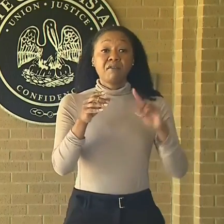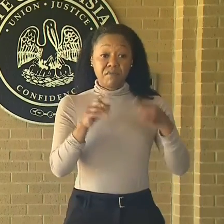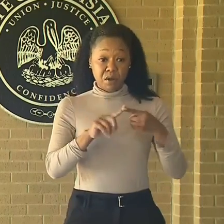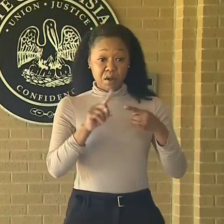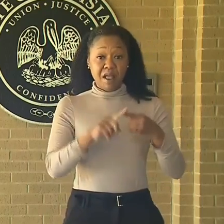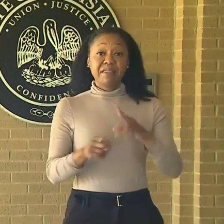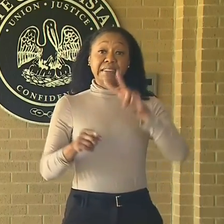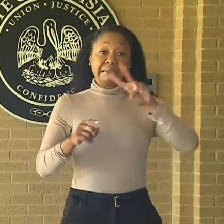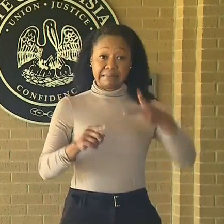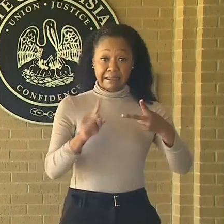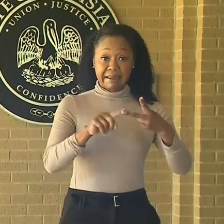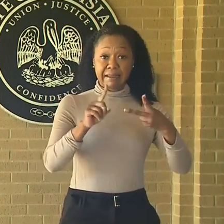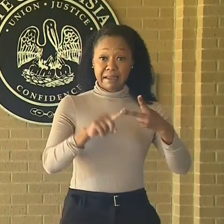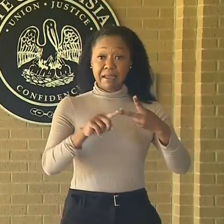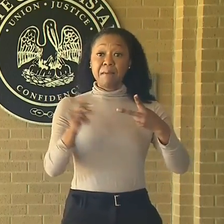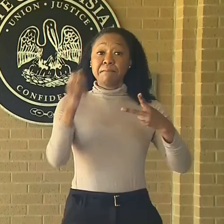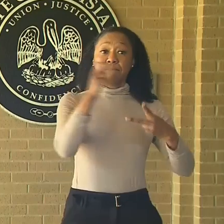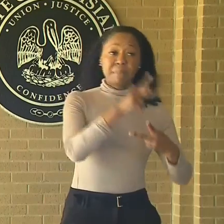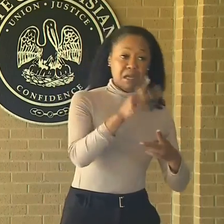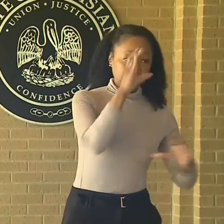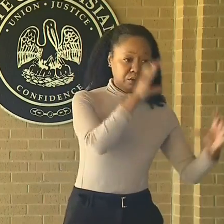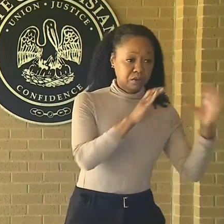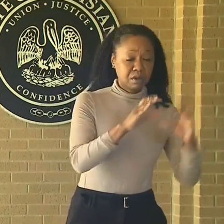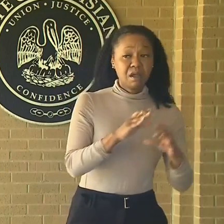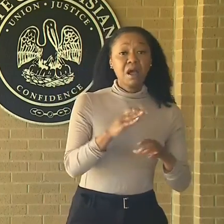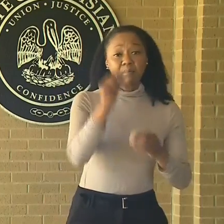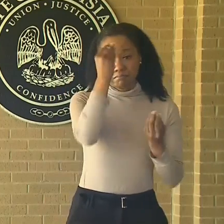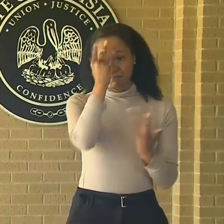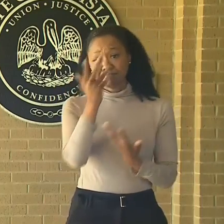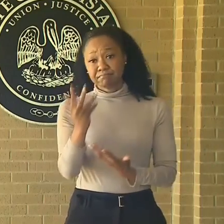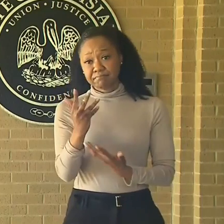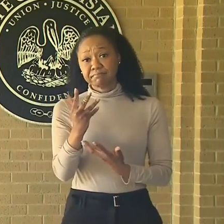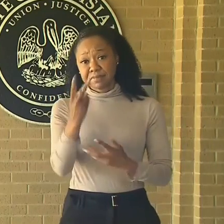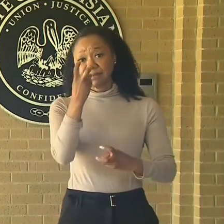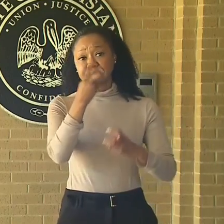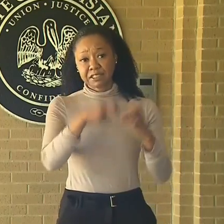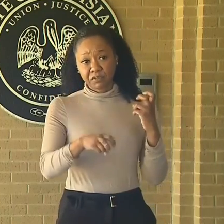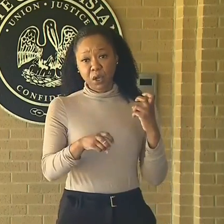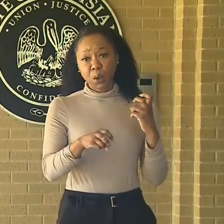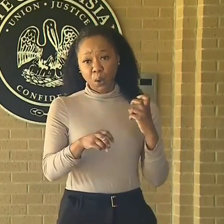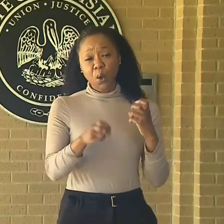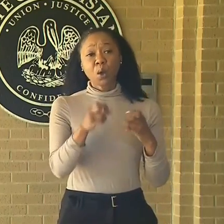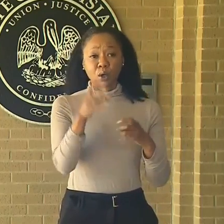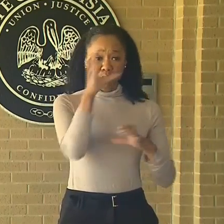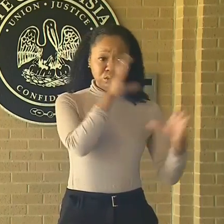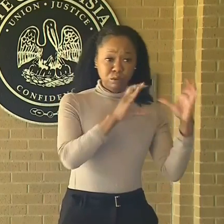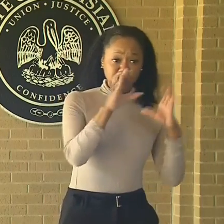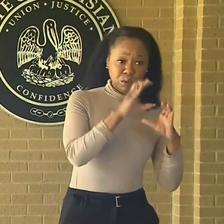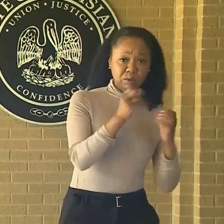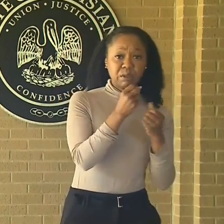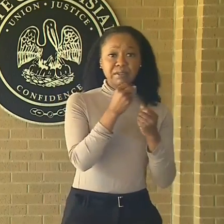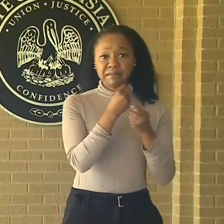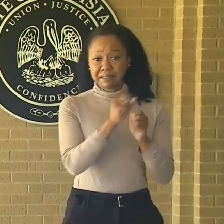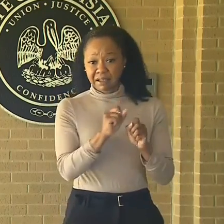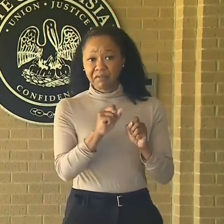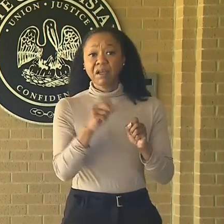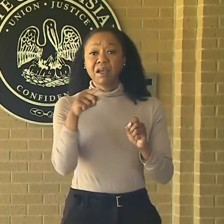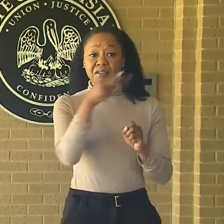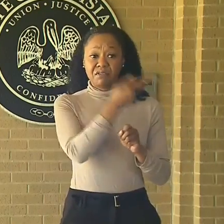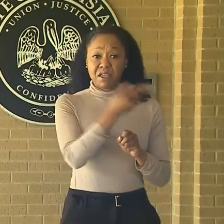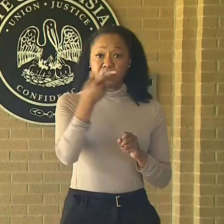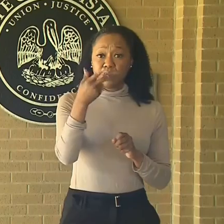search later. And I will tell you, it's been very difficult to get search and rescue assets into Grand Isle